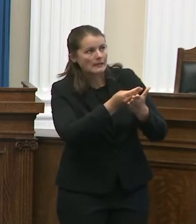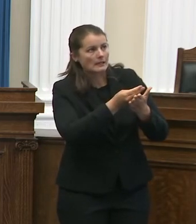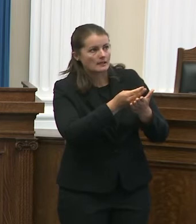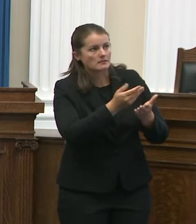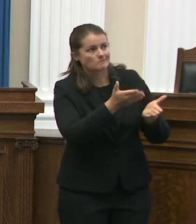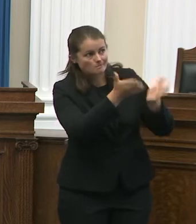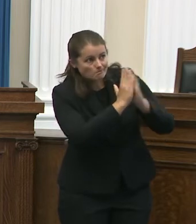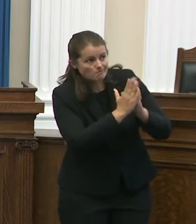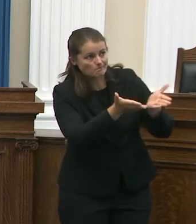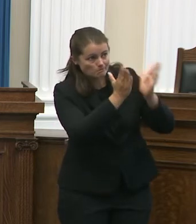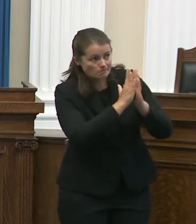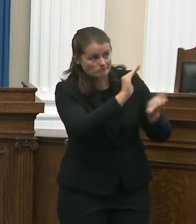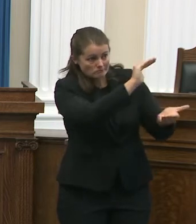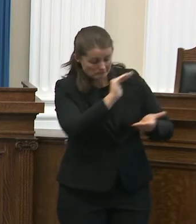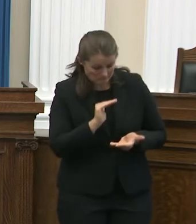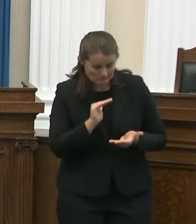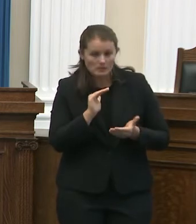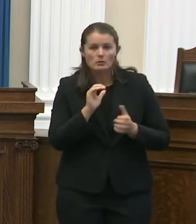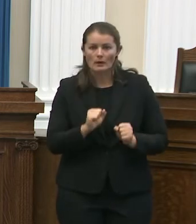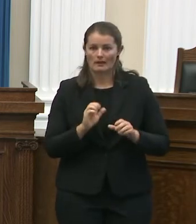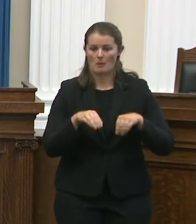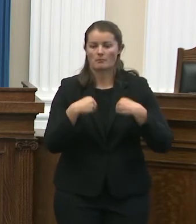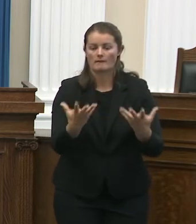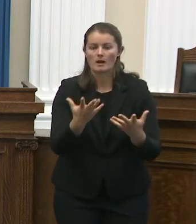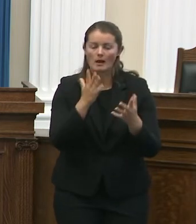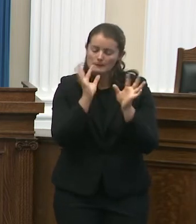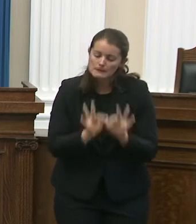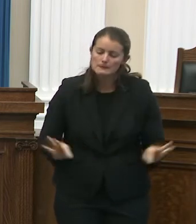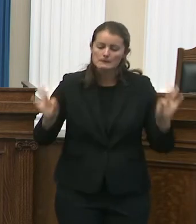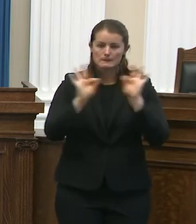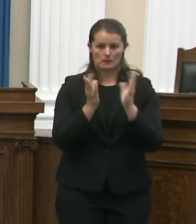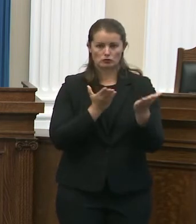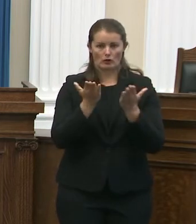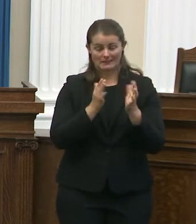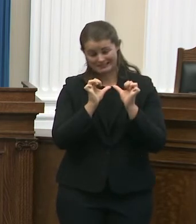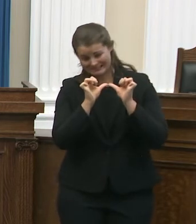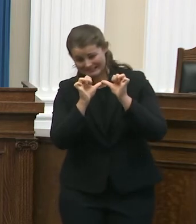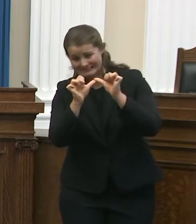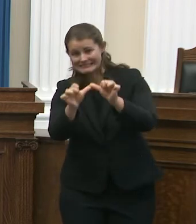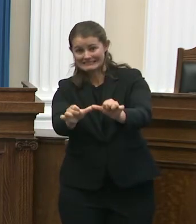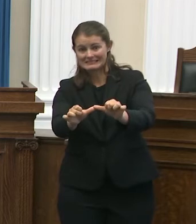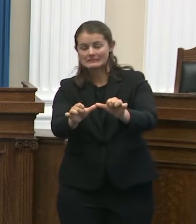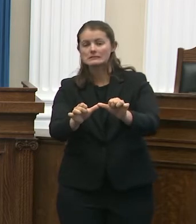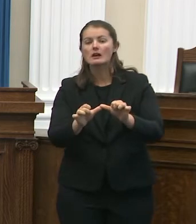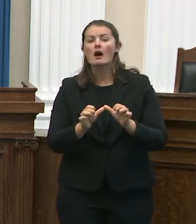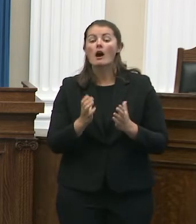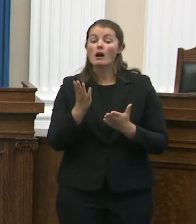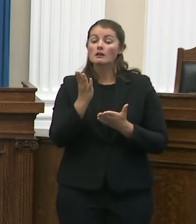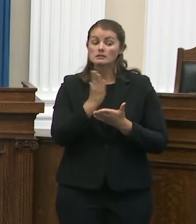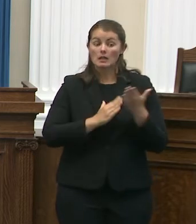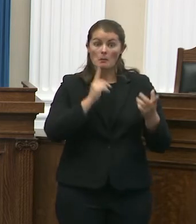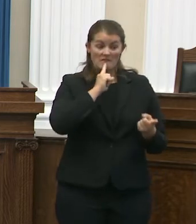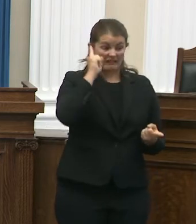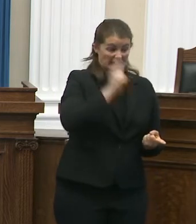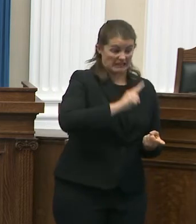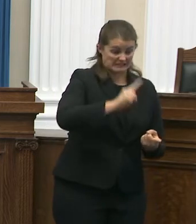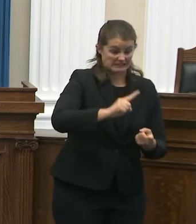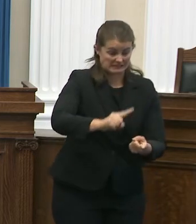continue to provide essential services to Nevadans and hopefully restore some of the proposed